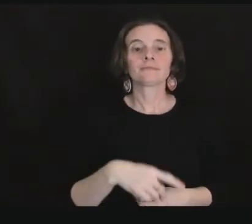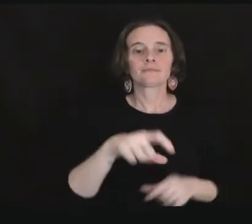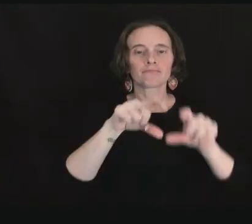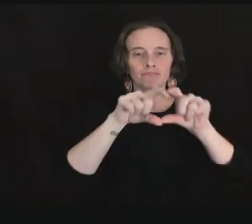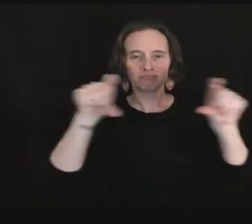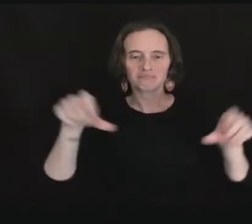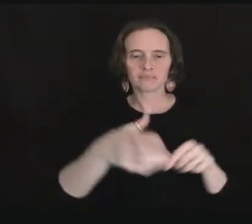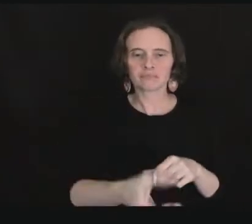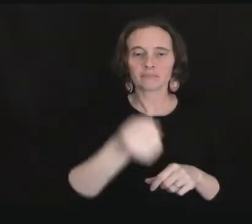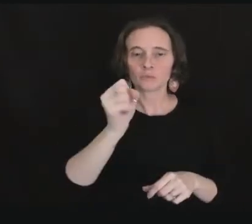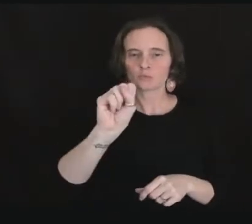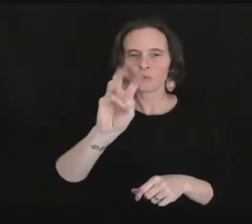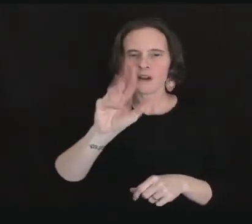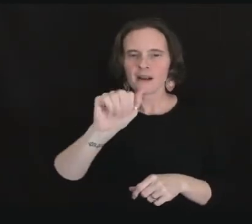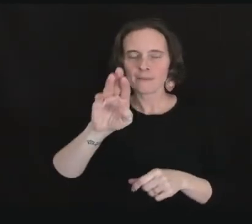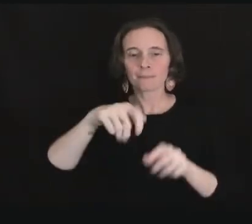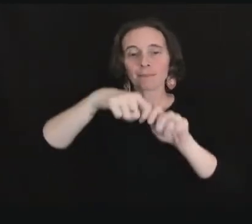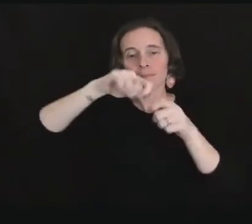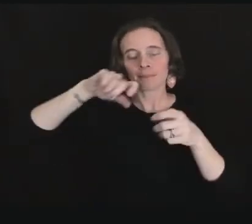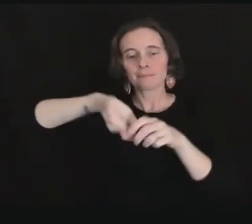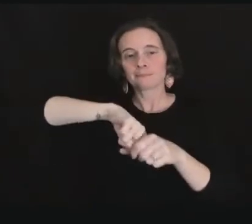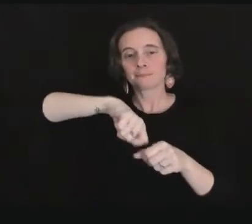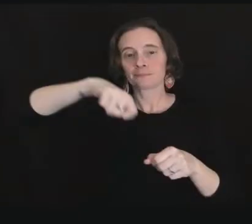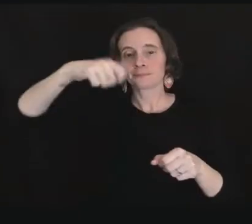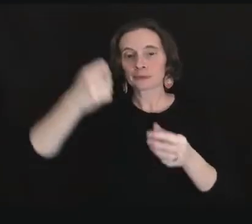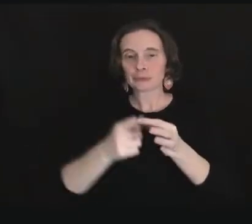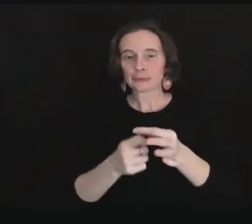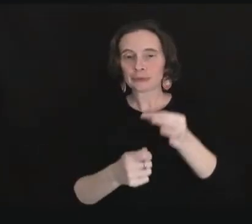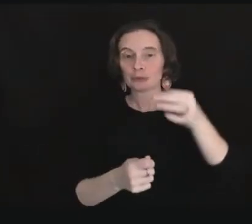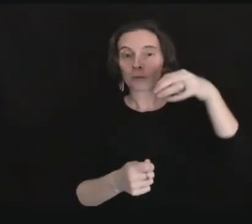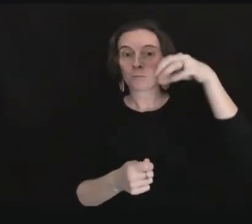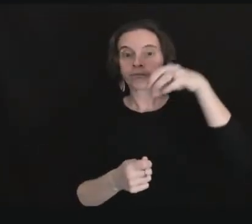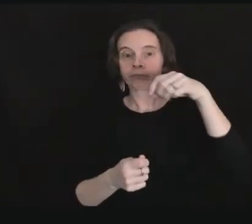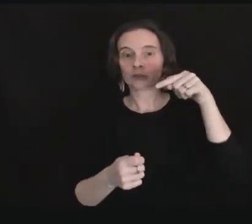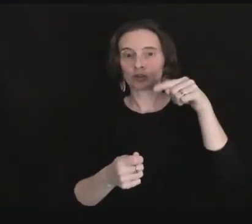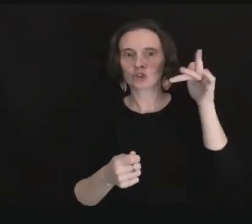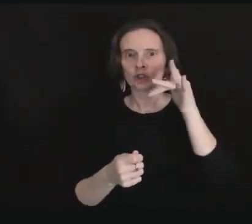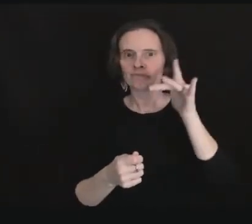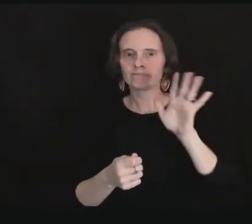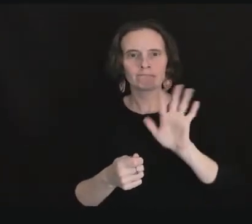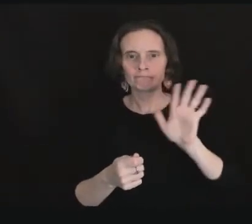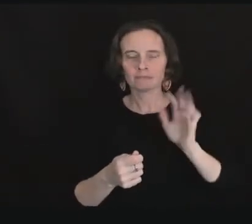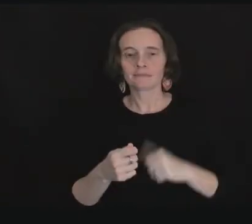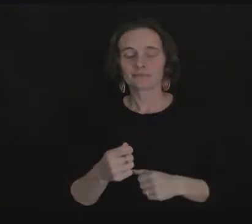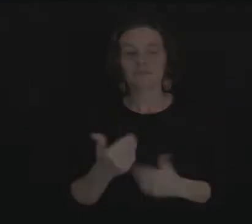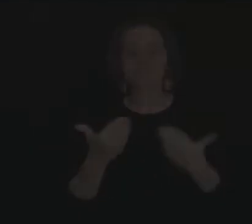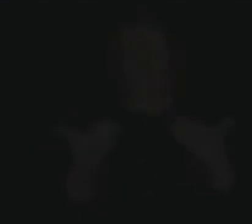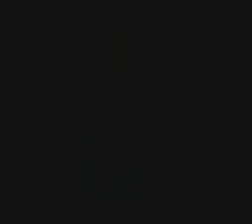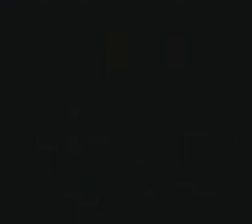Remove the swab from its wrapper, being careful not to touch the swab end.